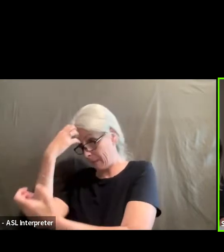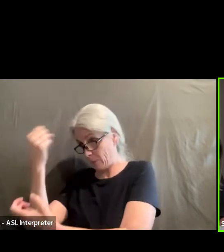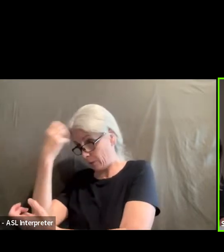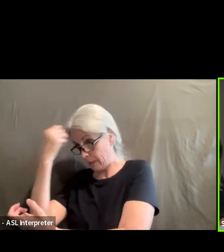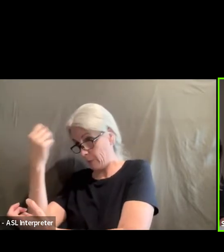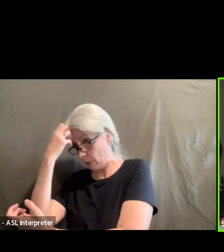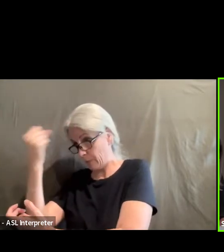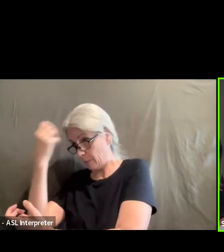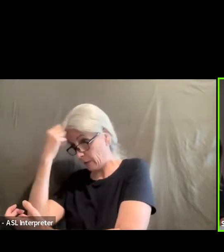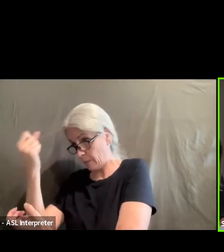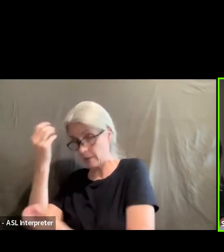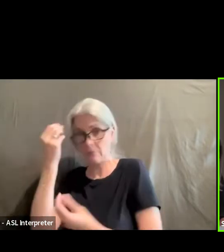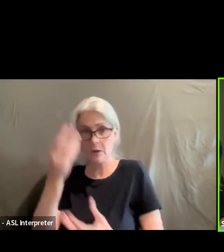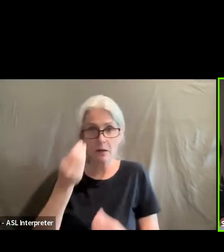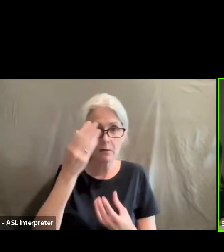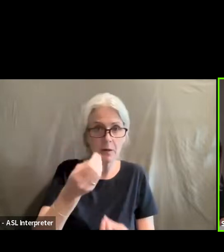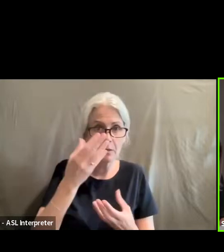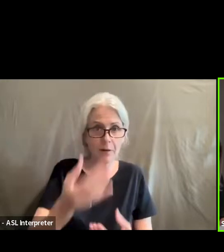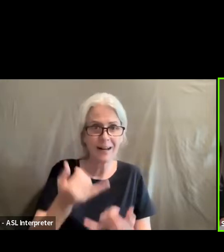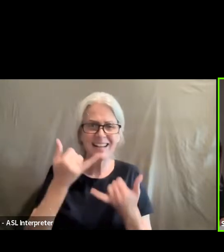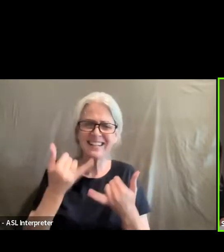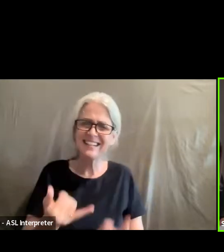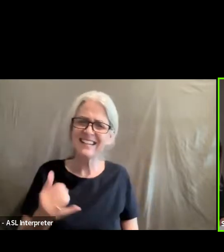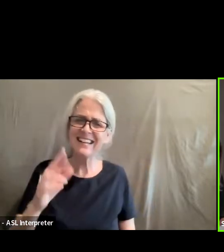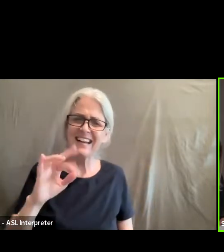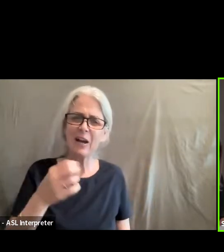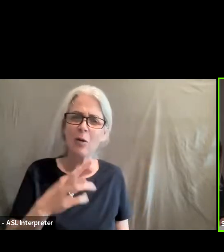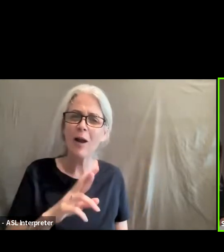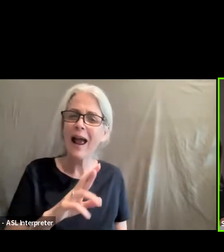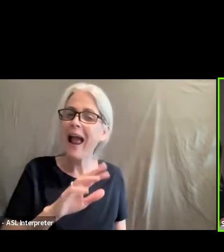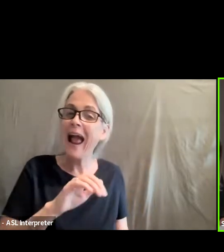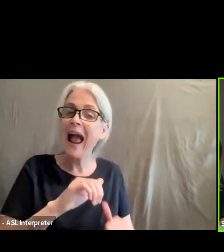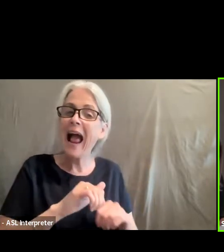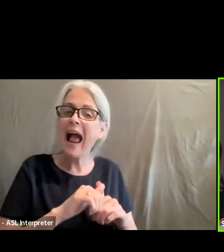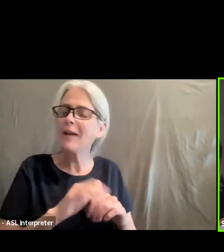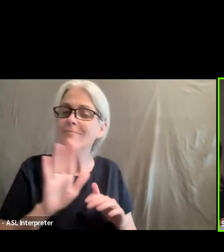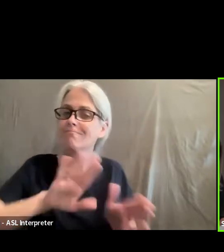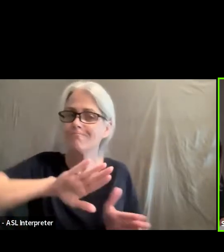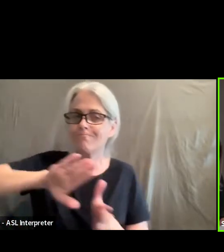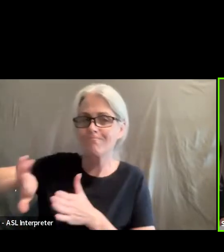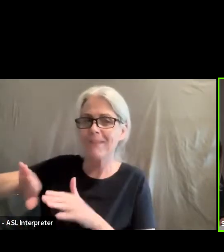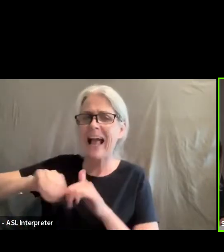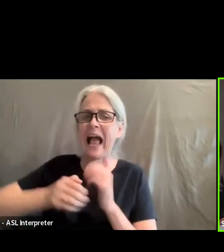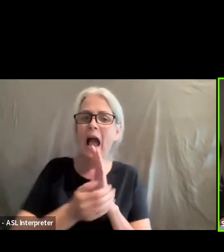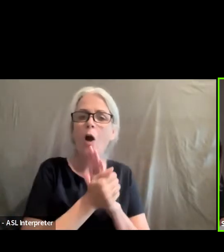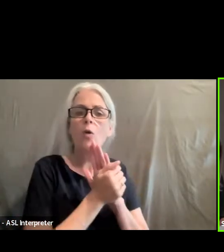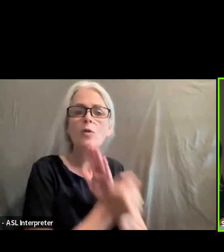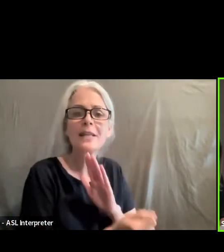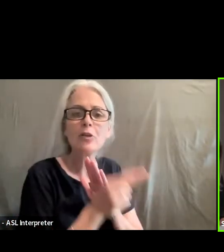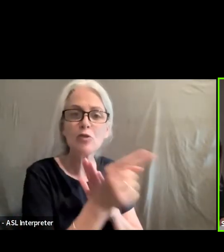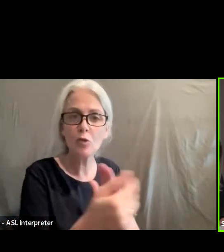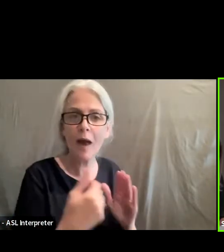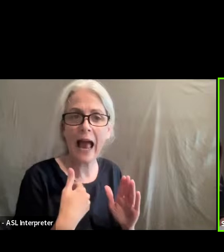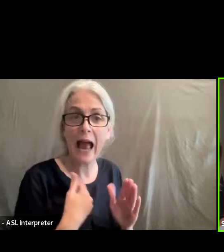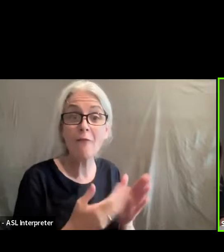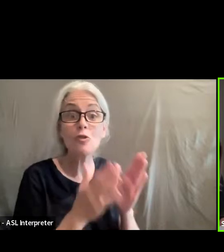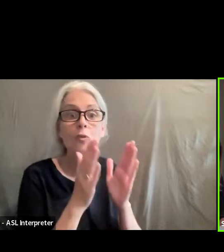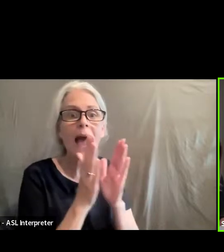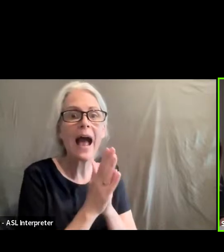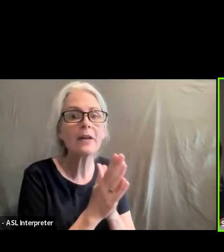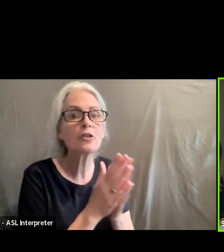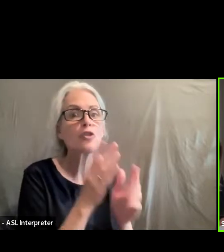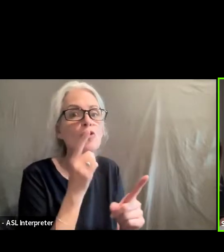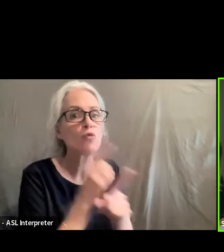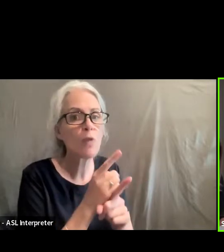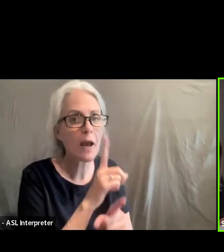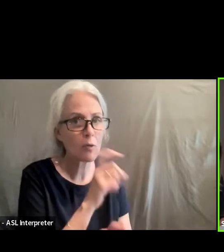it back out. And rigor now should be, how well are you able to answer the ask the right questions and find the ways